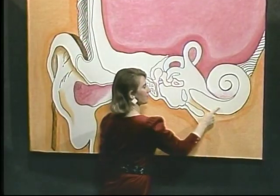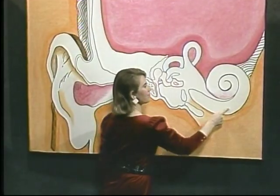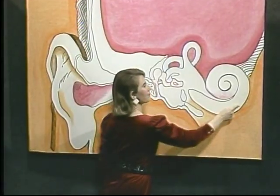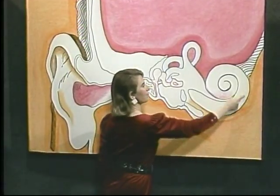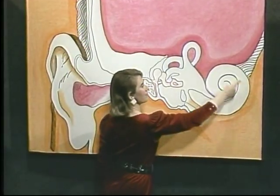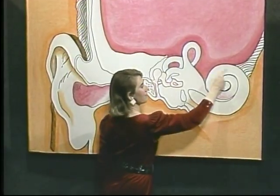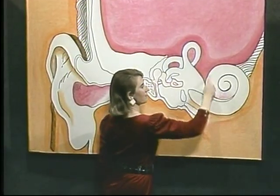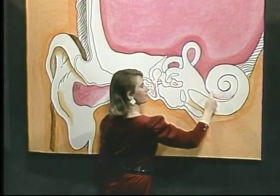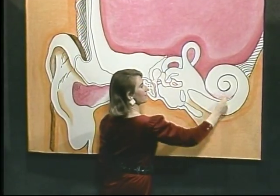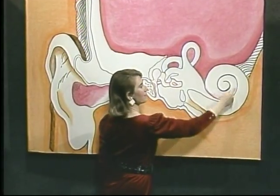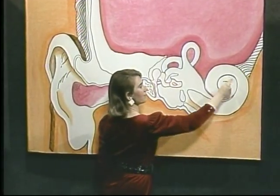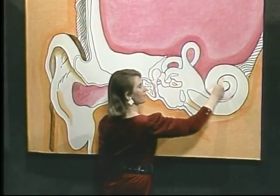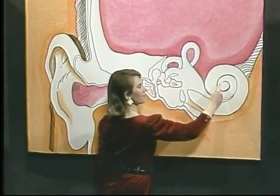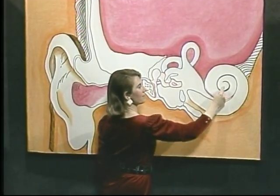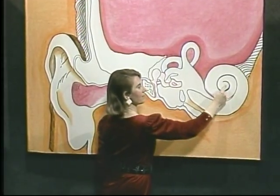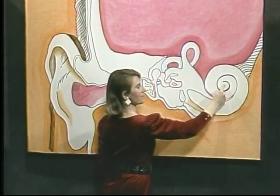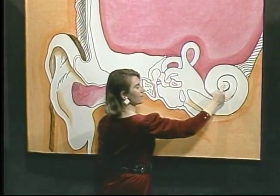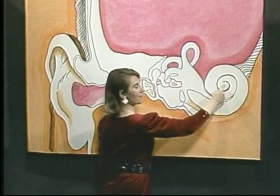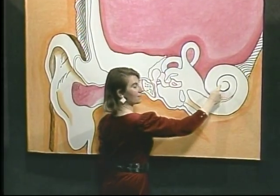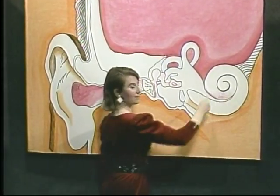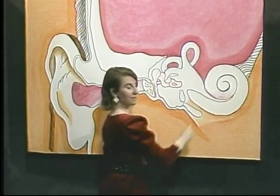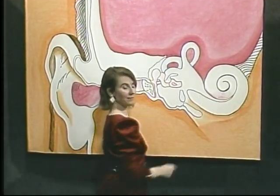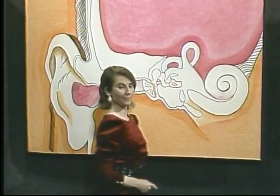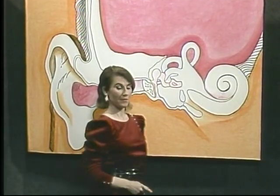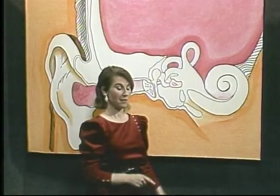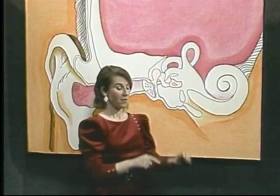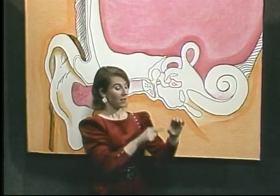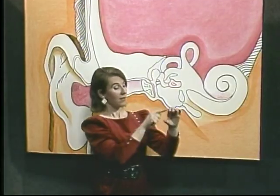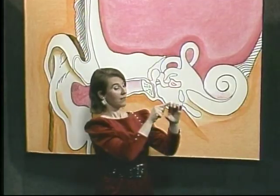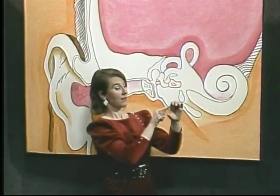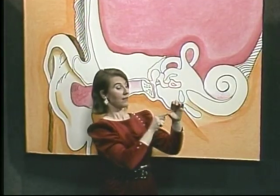This leads to the oval window which leads into the cochlea.